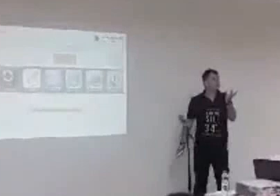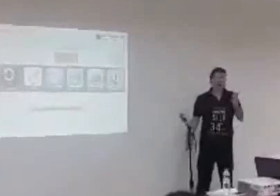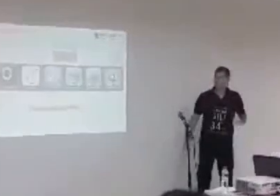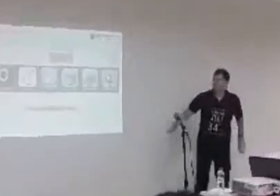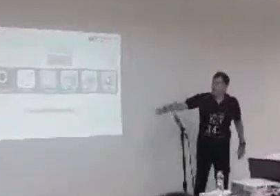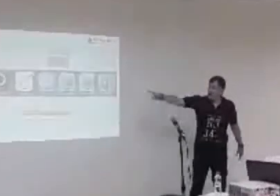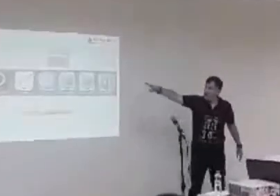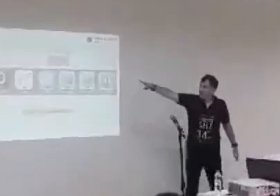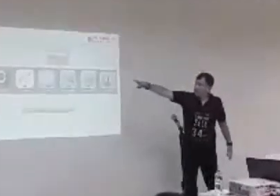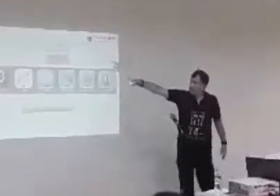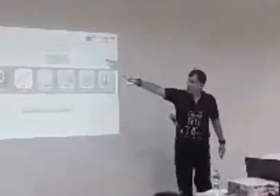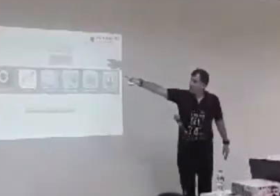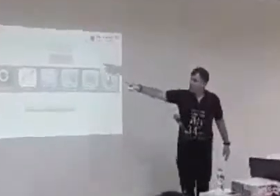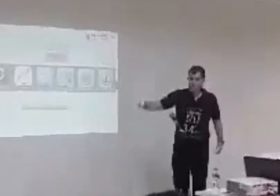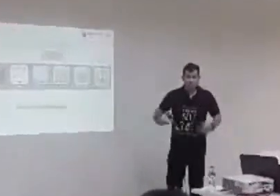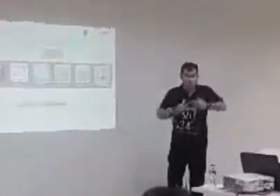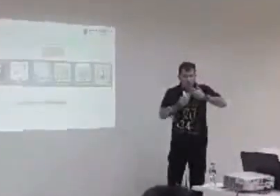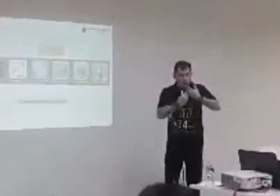motivation. Then,